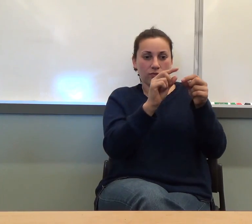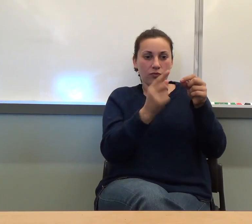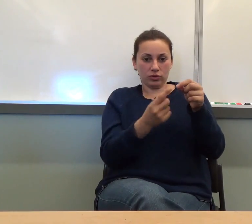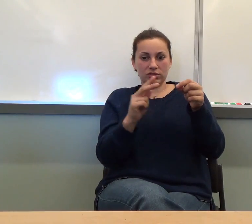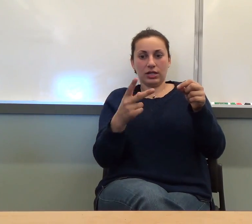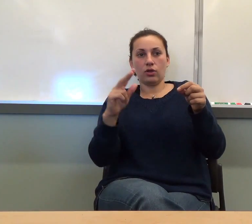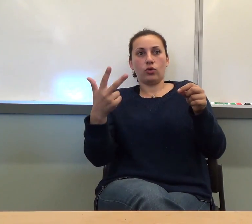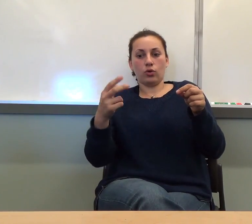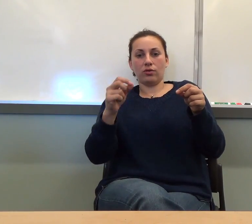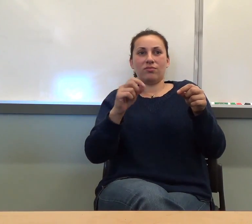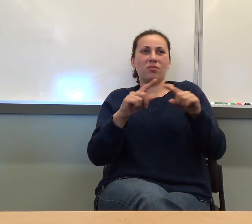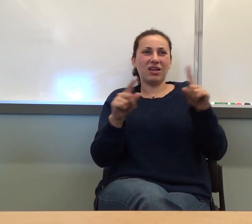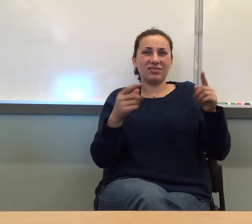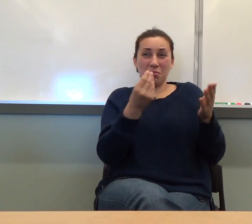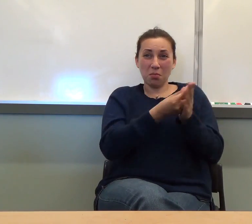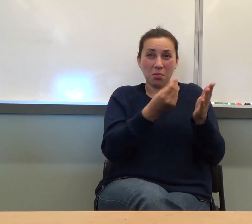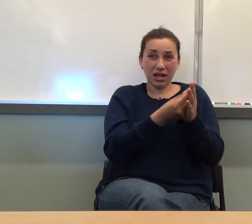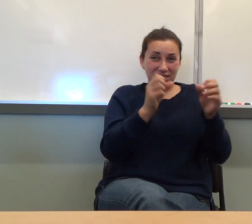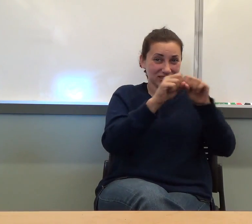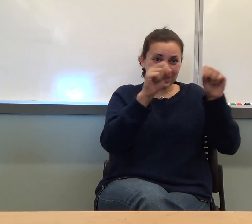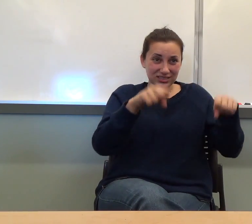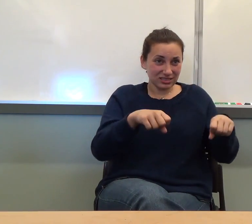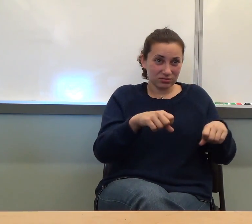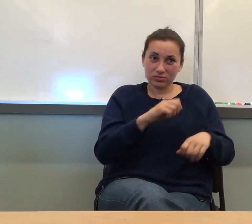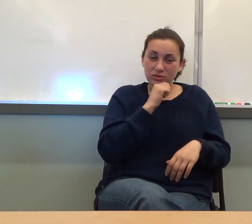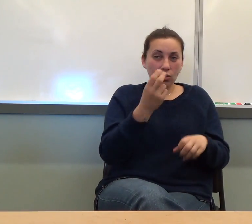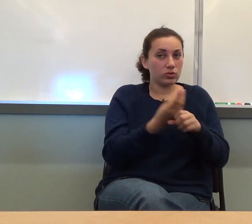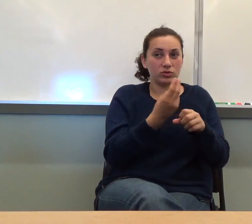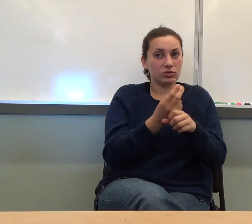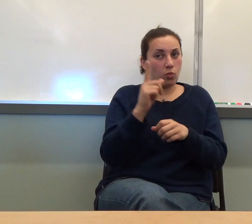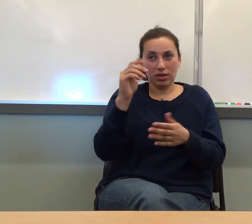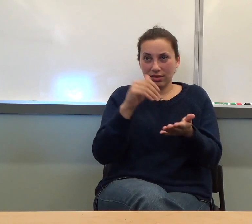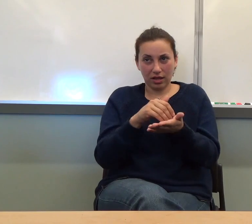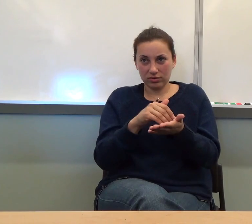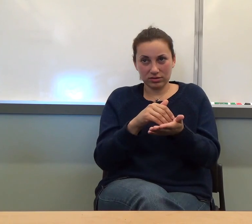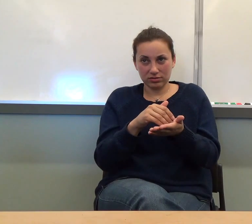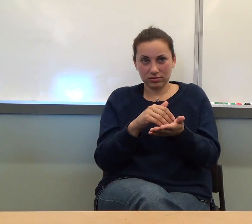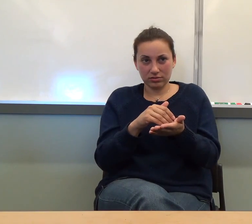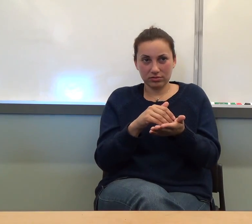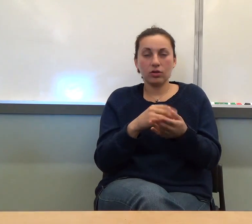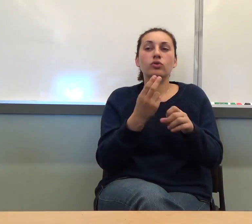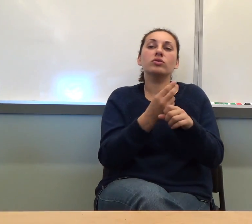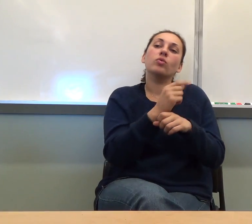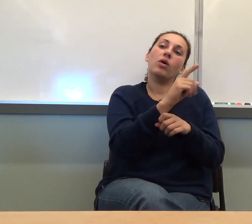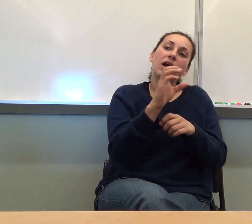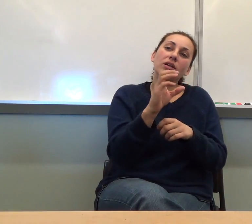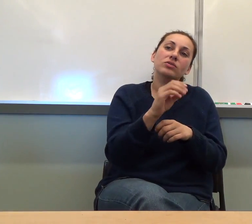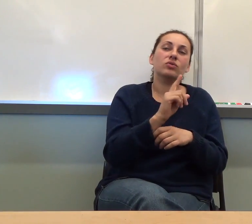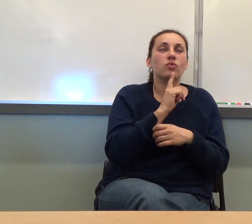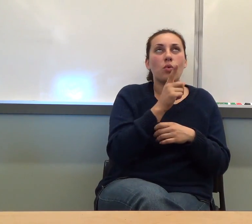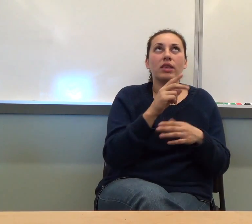to the thousandths position, it only goes to the hundredth. This is your pennies right here. This is 3 pennies, this is 3.5 pennies.